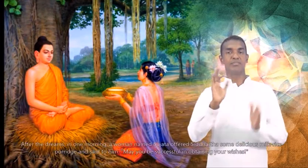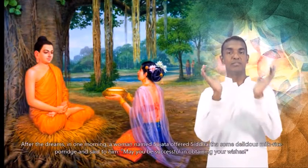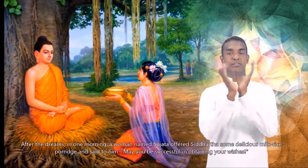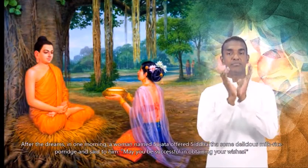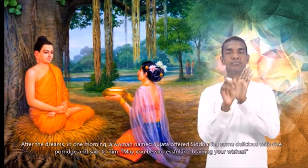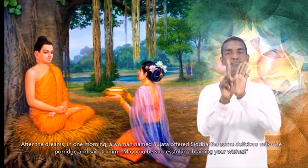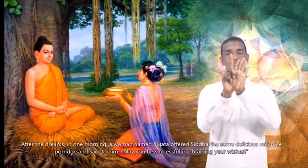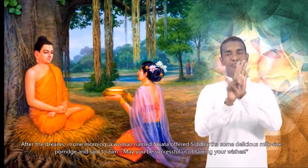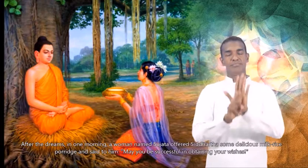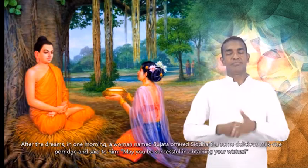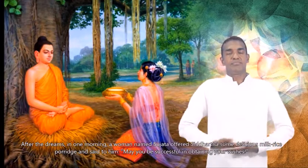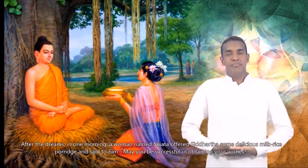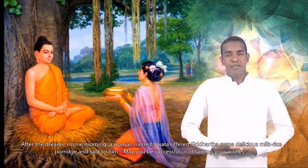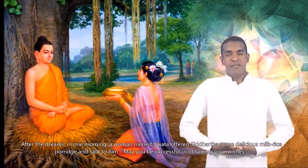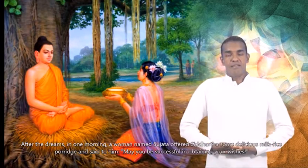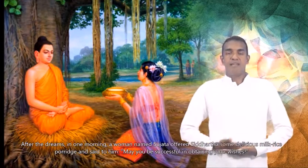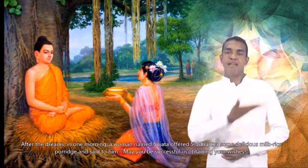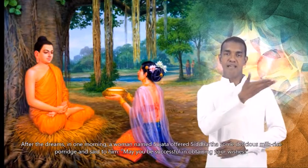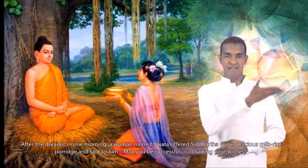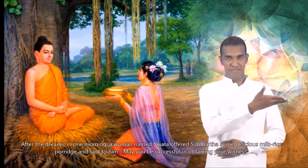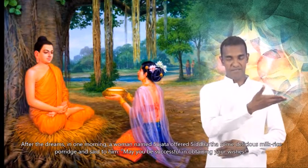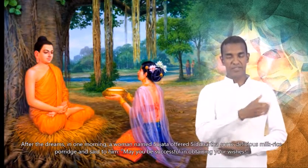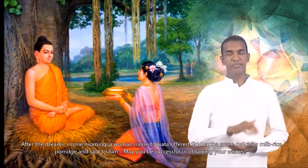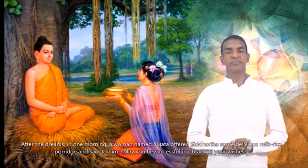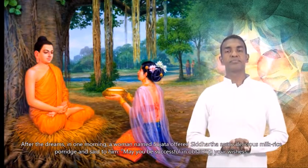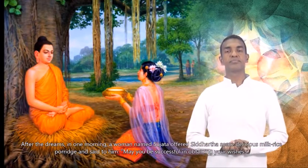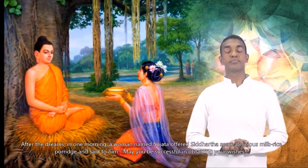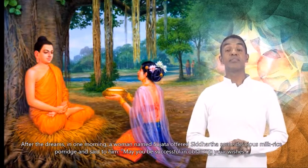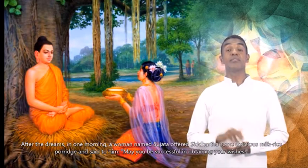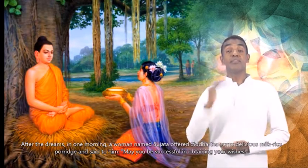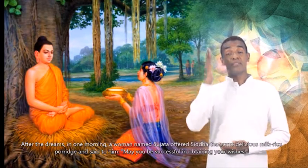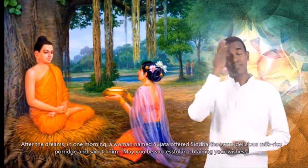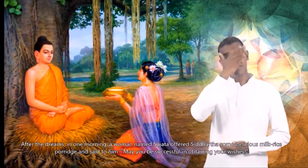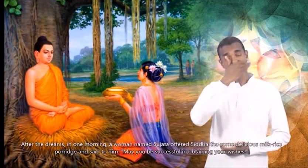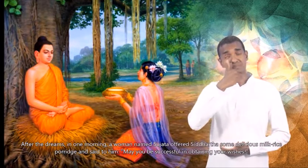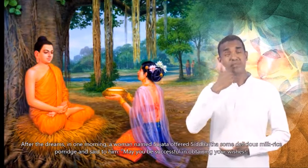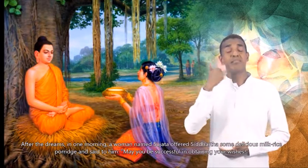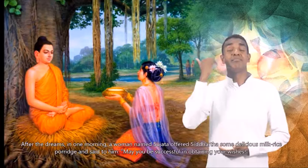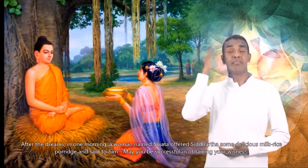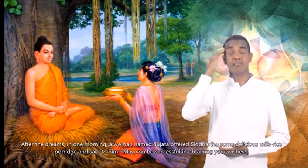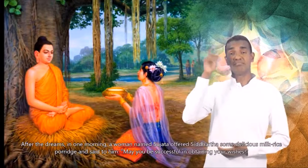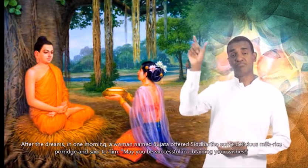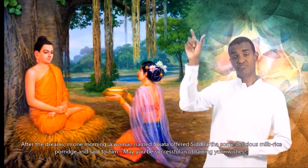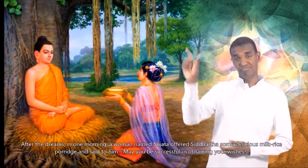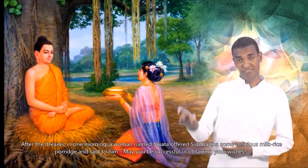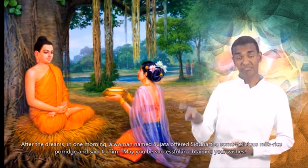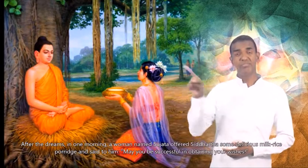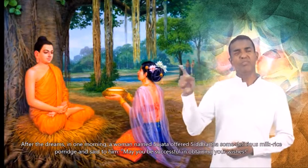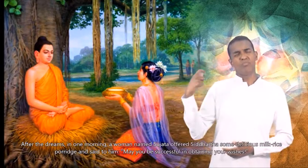After the dream, in one morning, a woman named Sujata offered Siddhartha some delicious